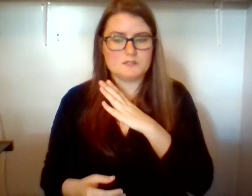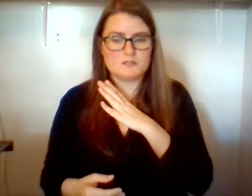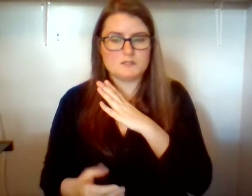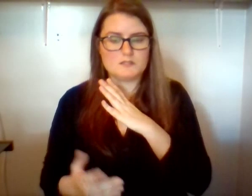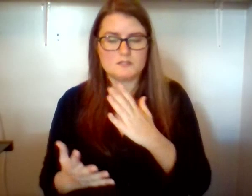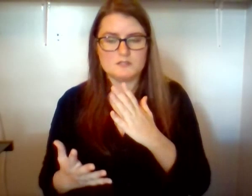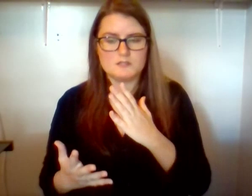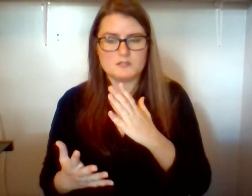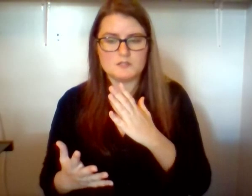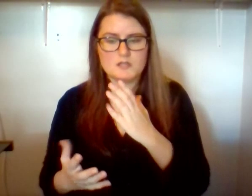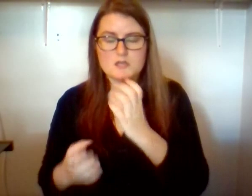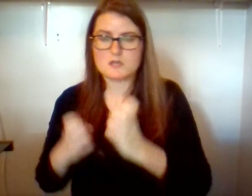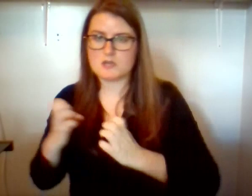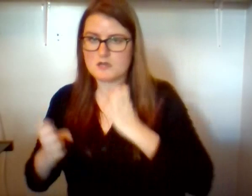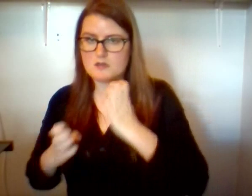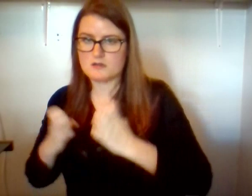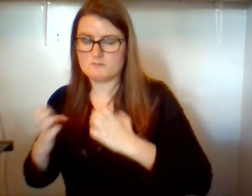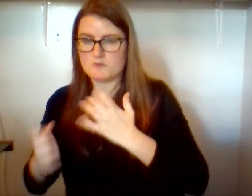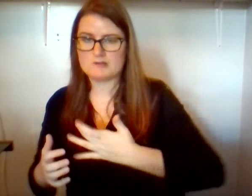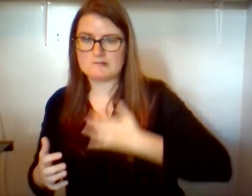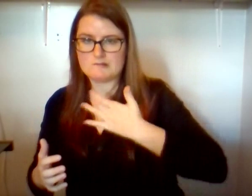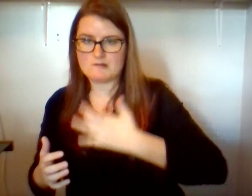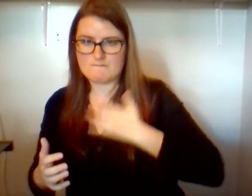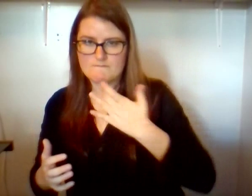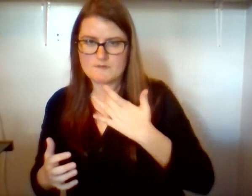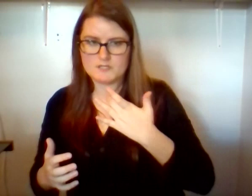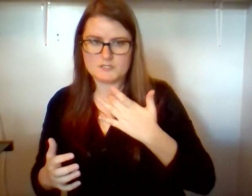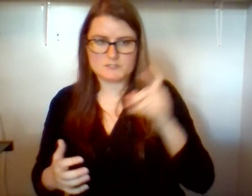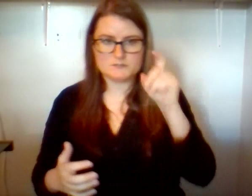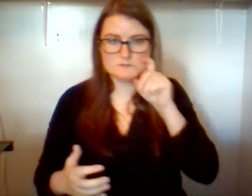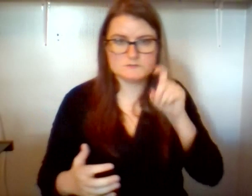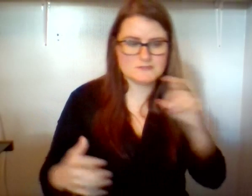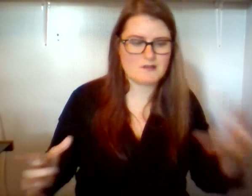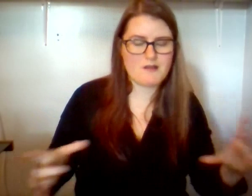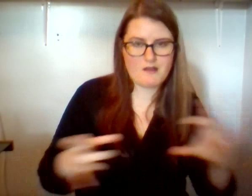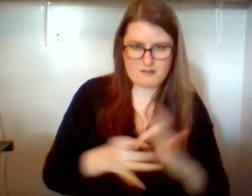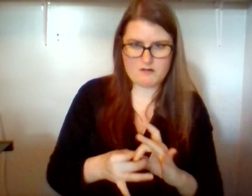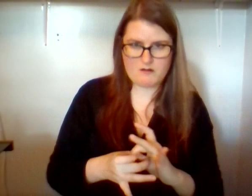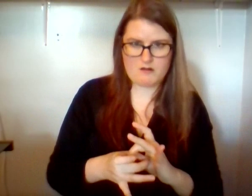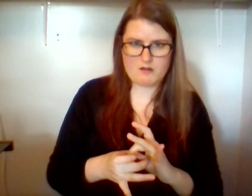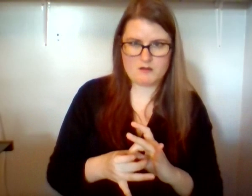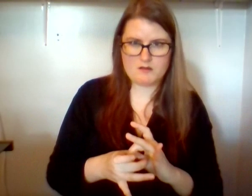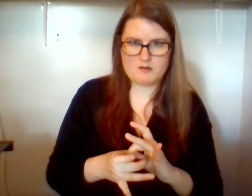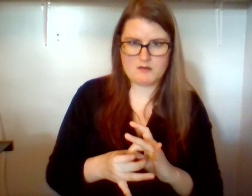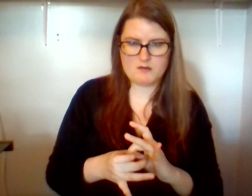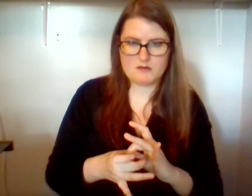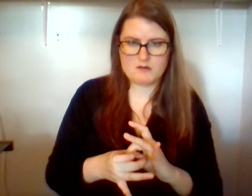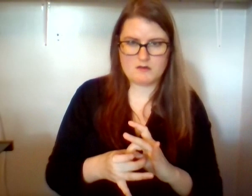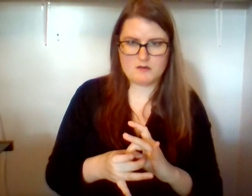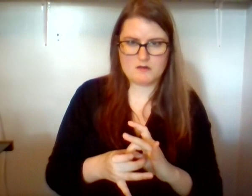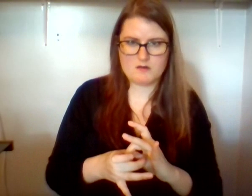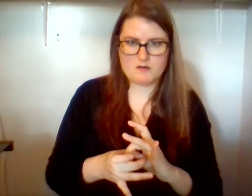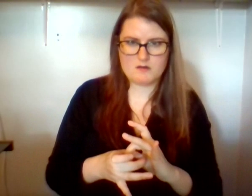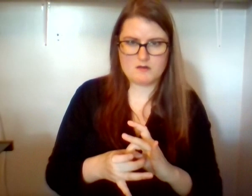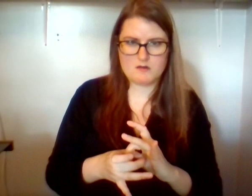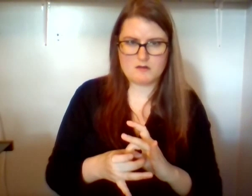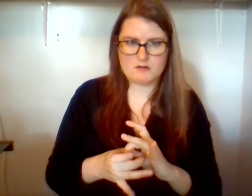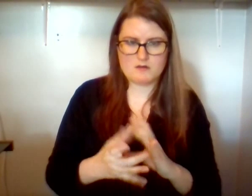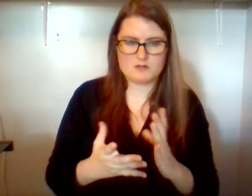men, the holistic dimension of sexuality. We don't want to be treated like mere animals for